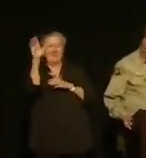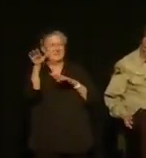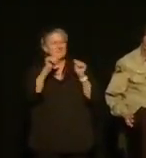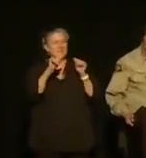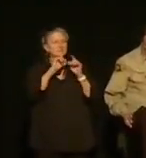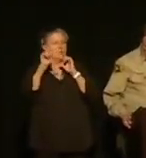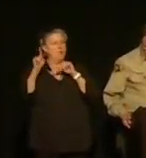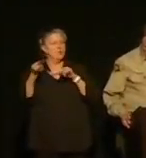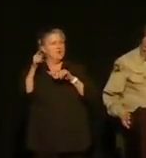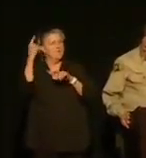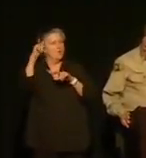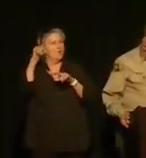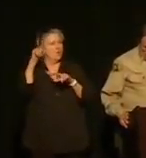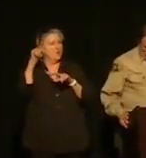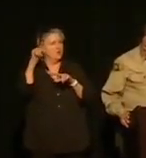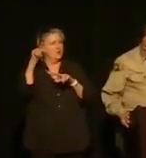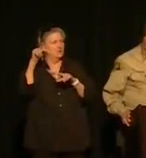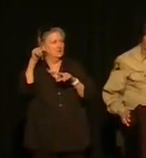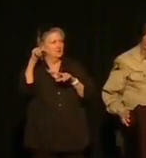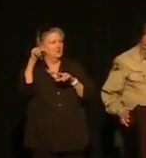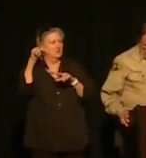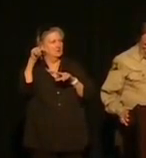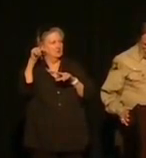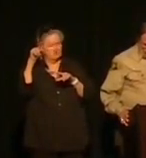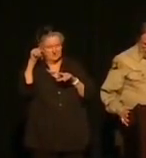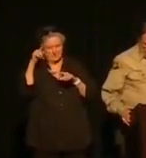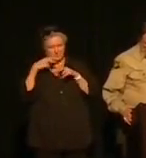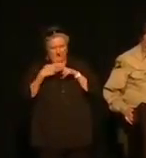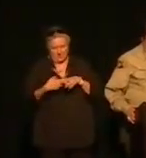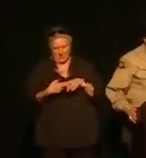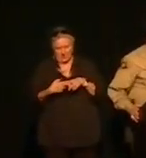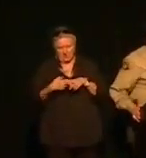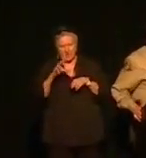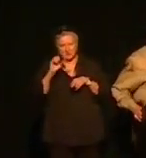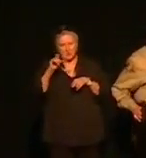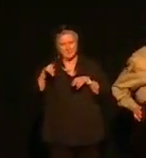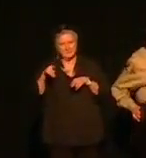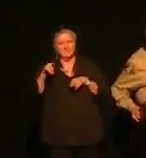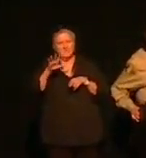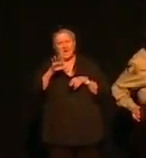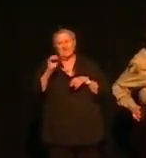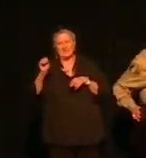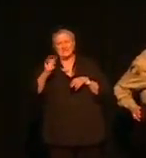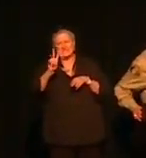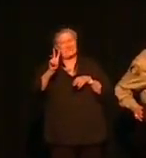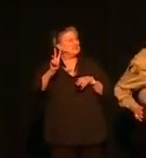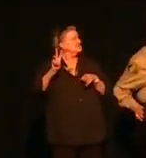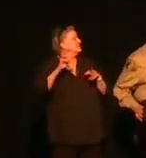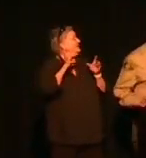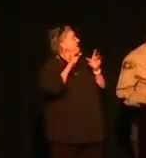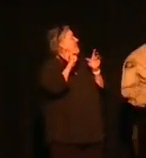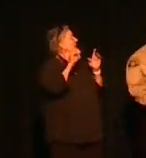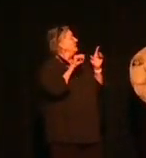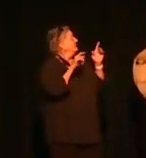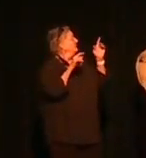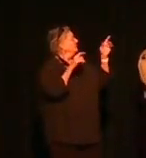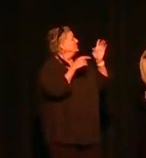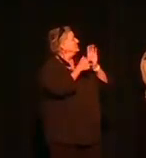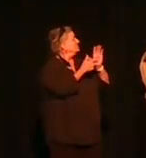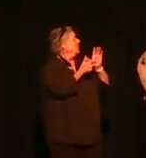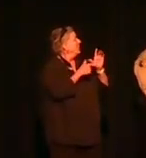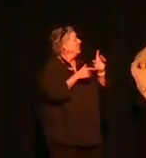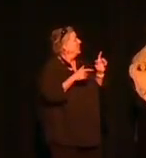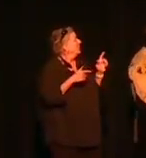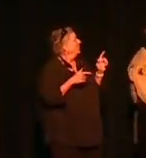order for what we call Carpinteria 5 and 6, and if we can get this map, we can, where's